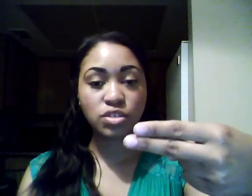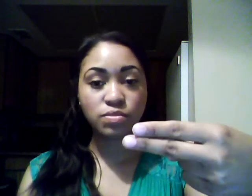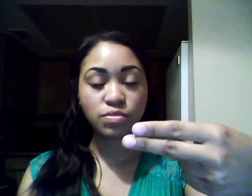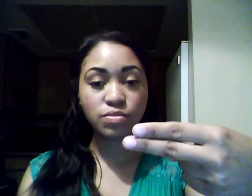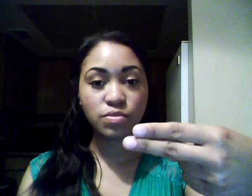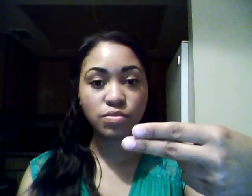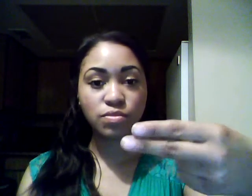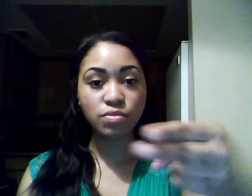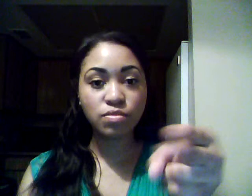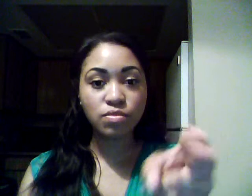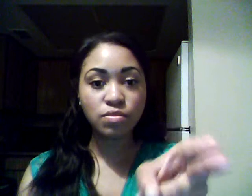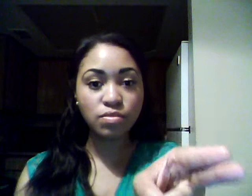H.